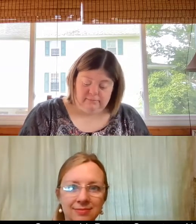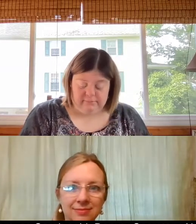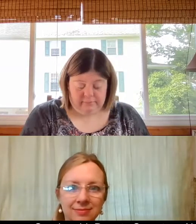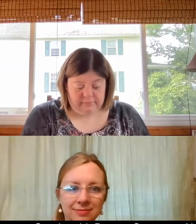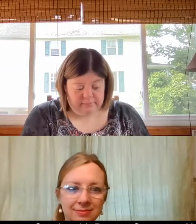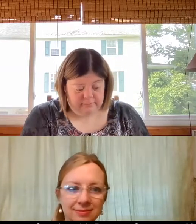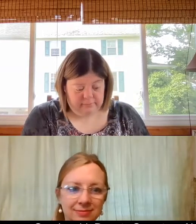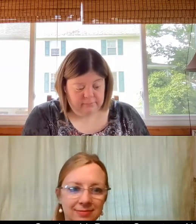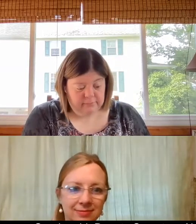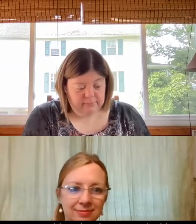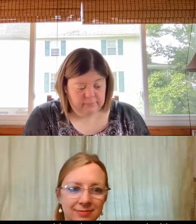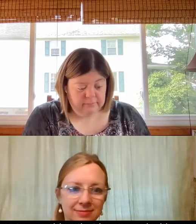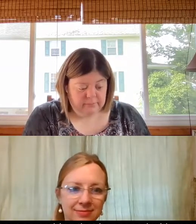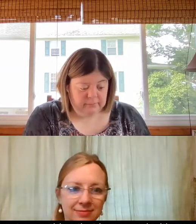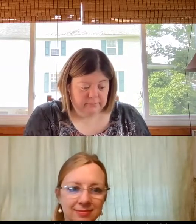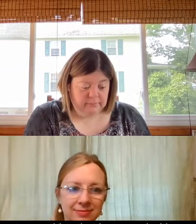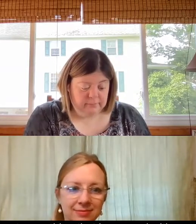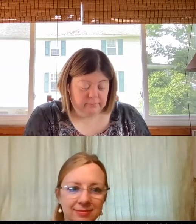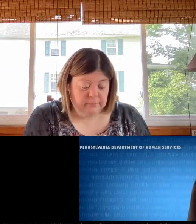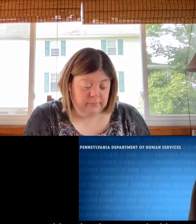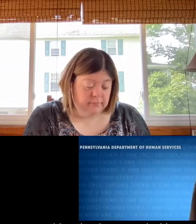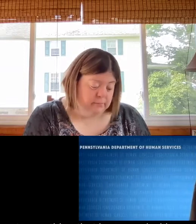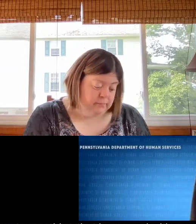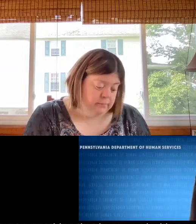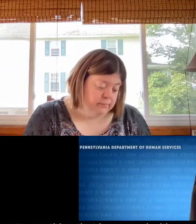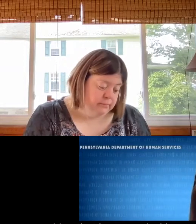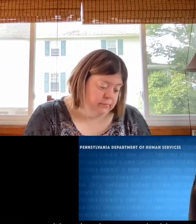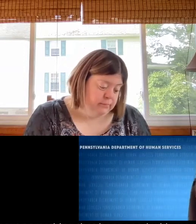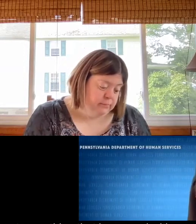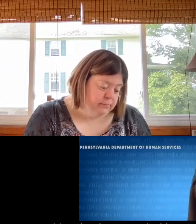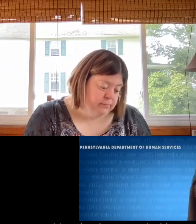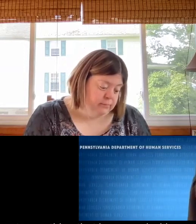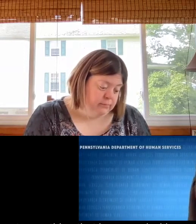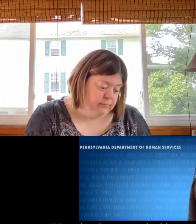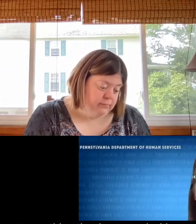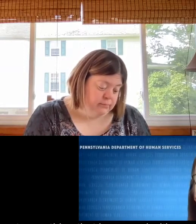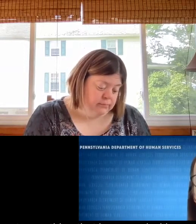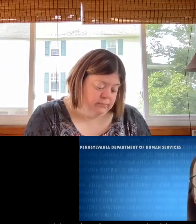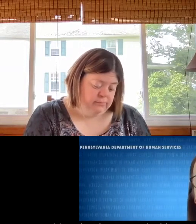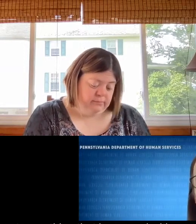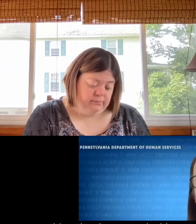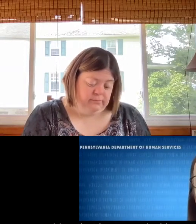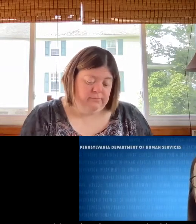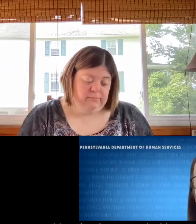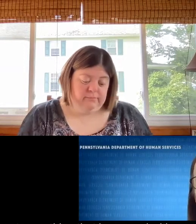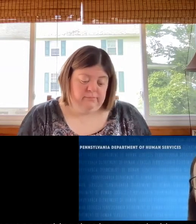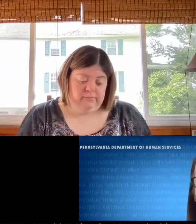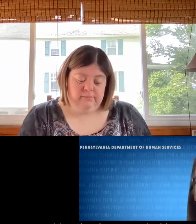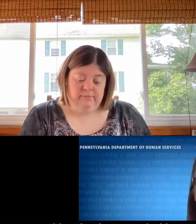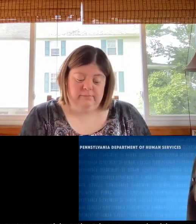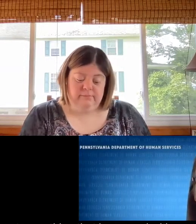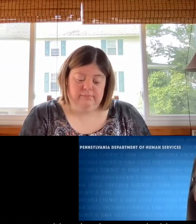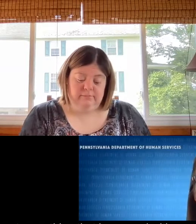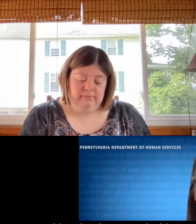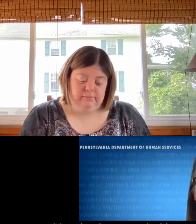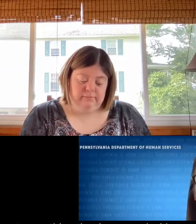I'll share a little bit of a story about something that happened with me earlier in my career, but I'll start by saying